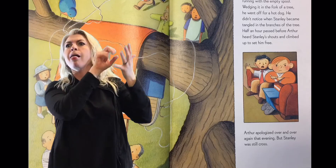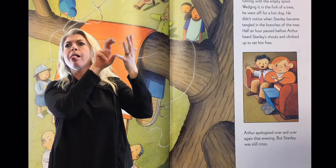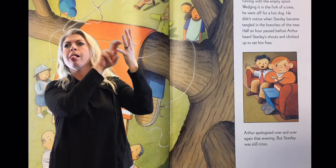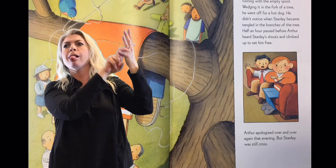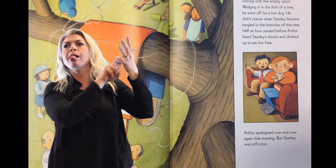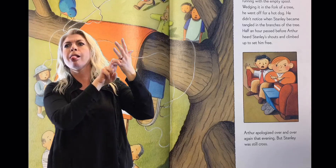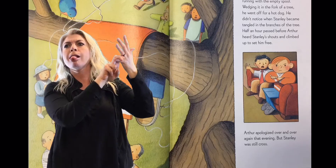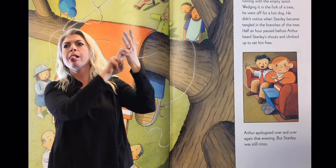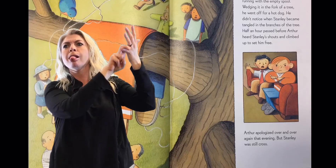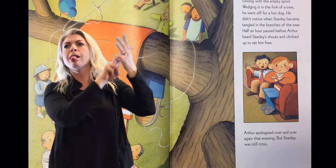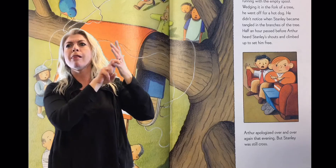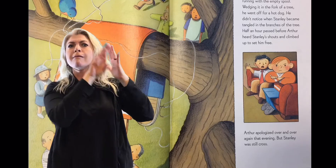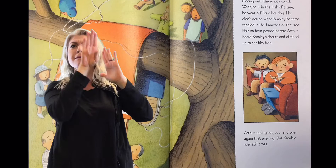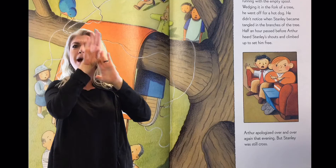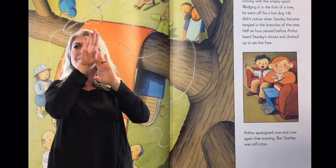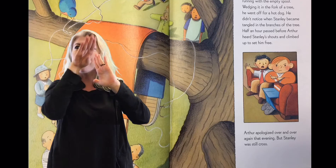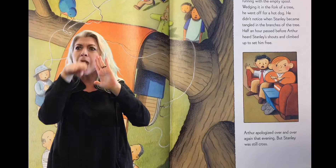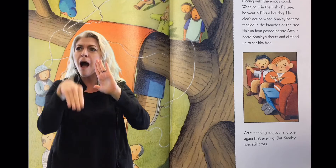the tree.